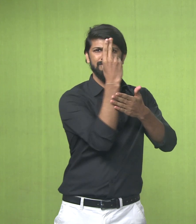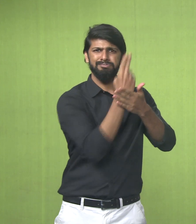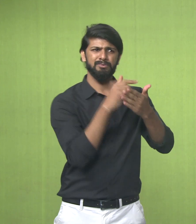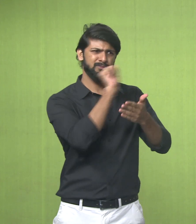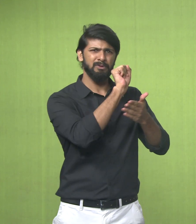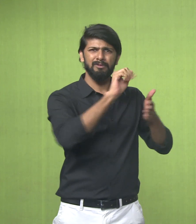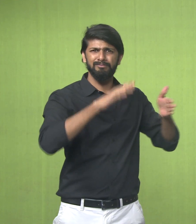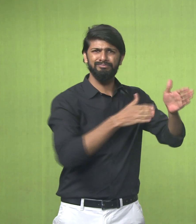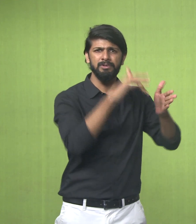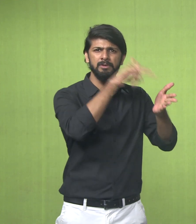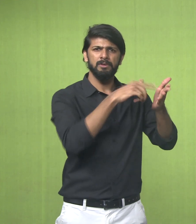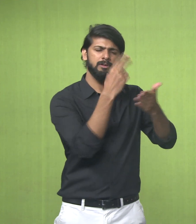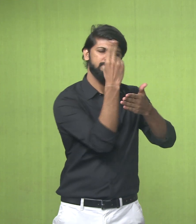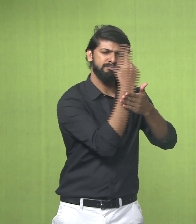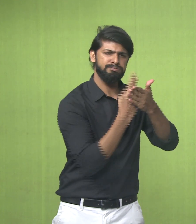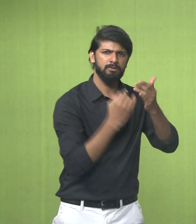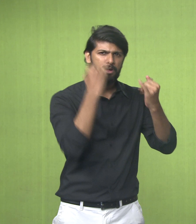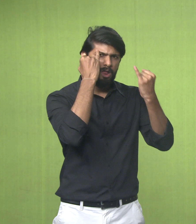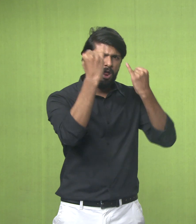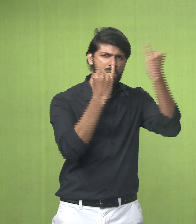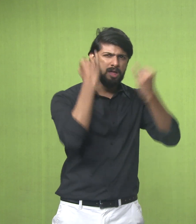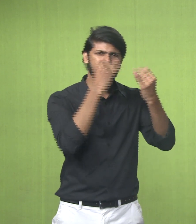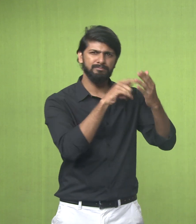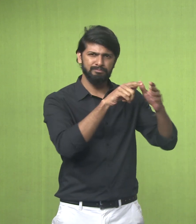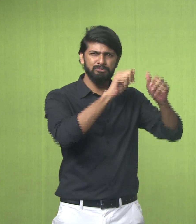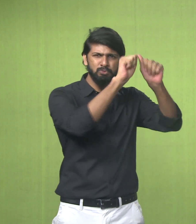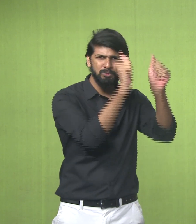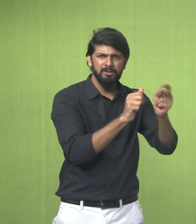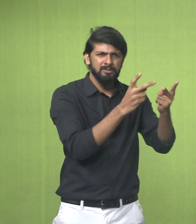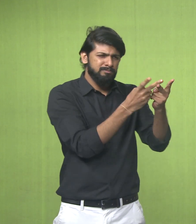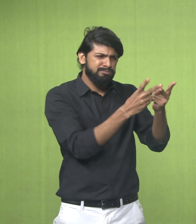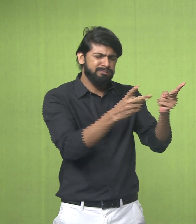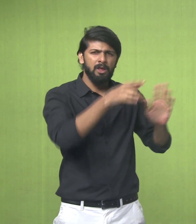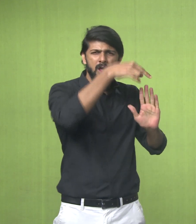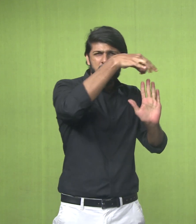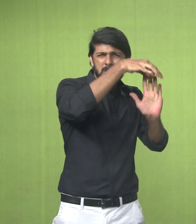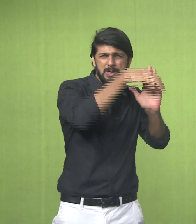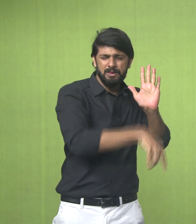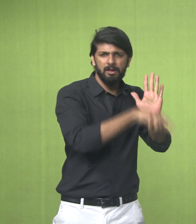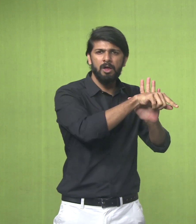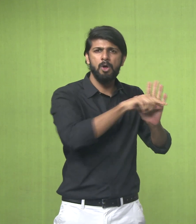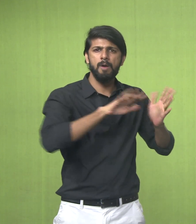That the Indus Valley Civilization art has influenced and affected modern art and culture.